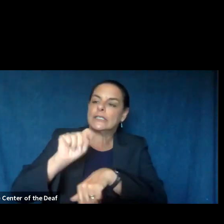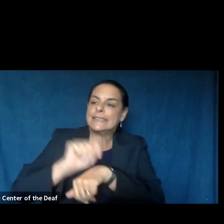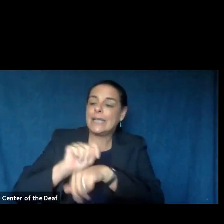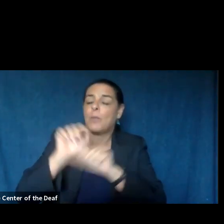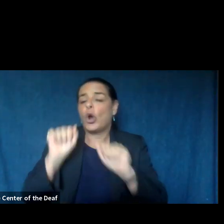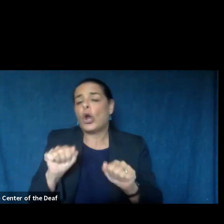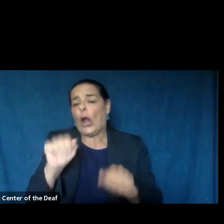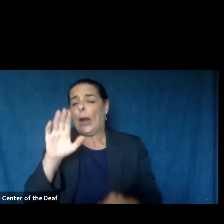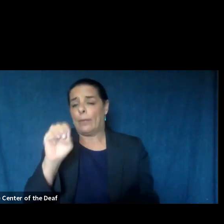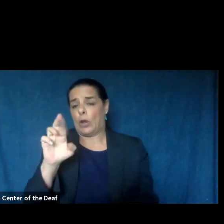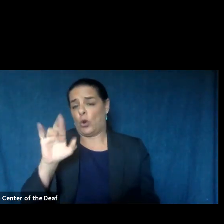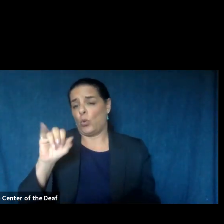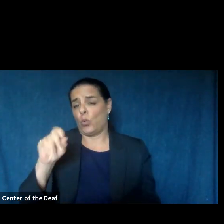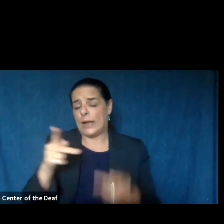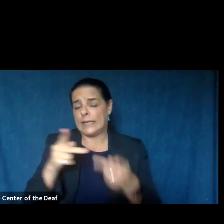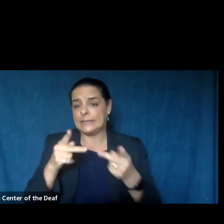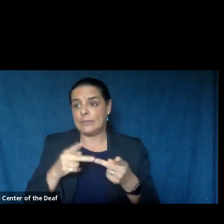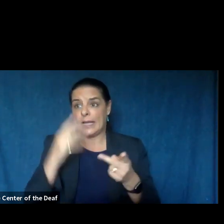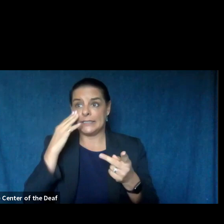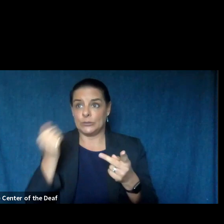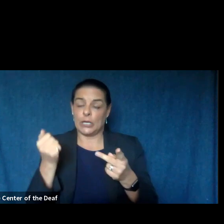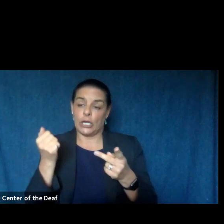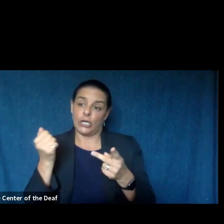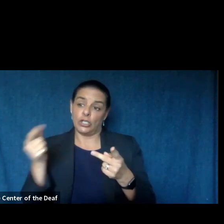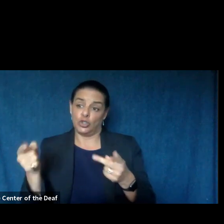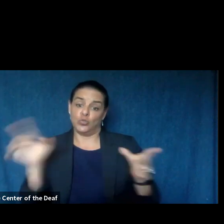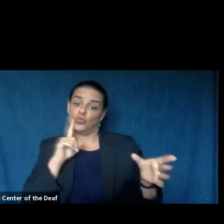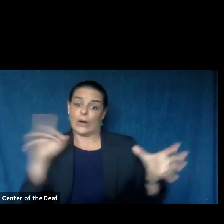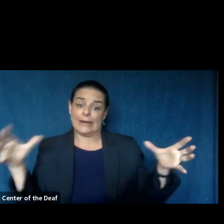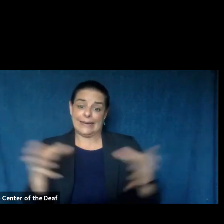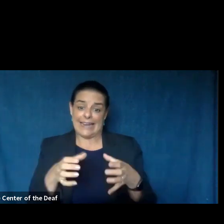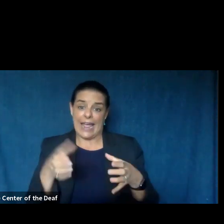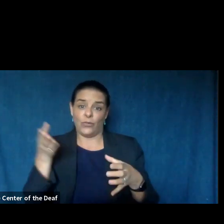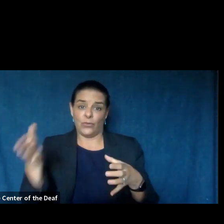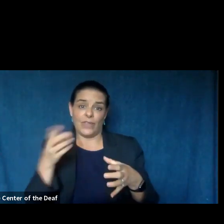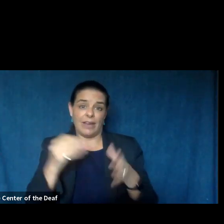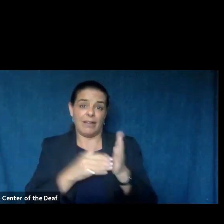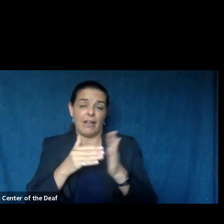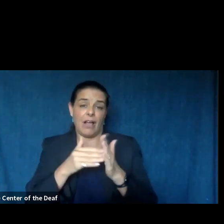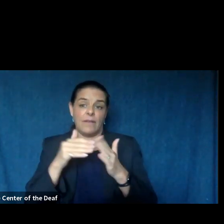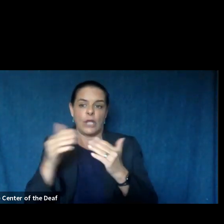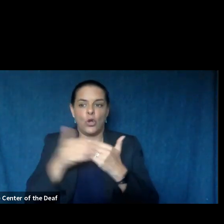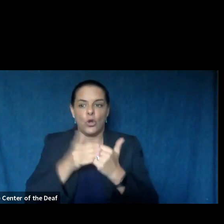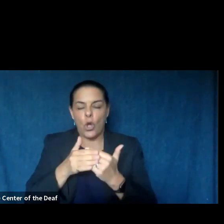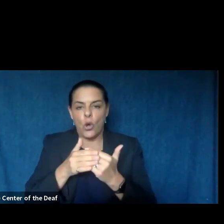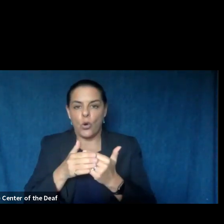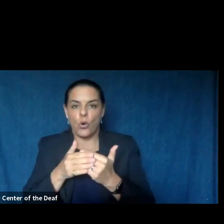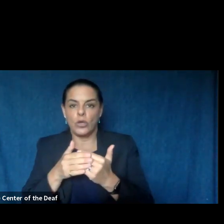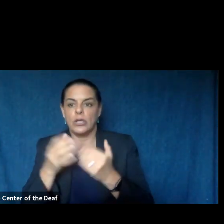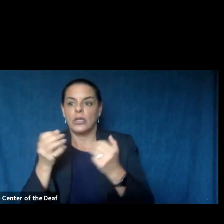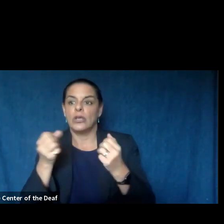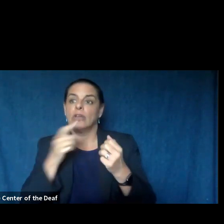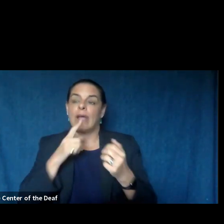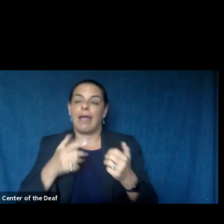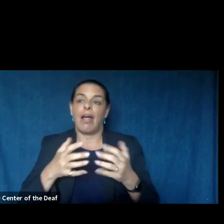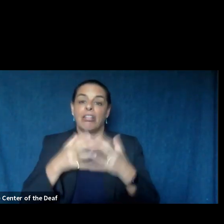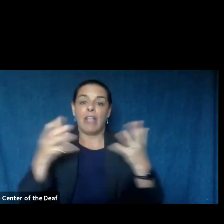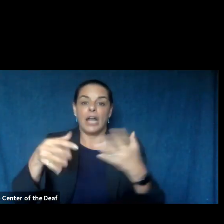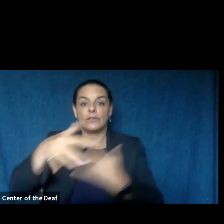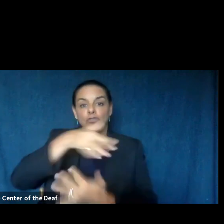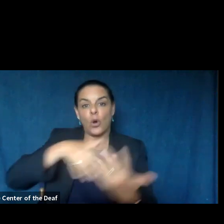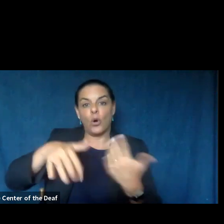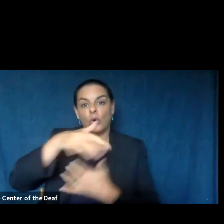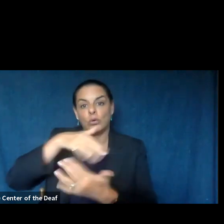spots in the community, given that you're gathering there, and a lot of times in close contact, there's a lot of social interaction in those